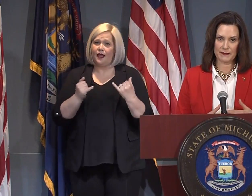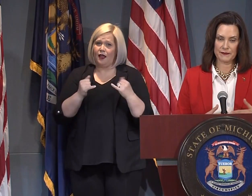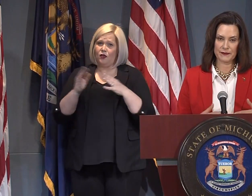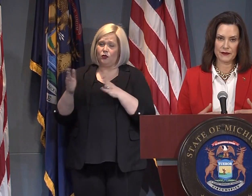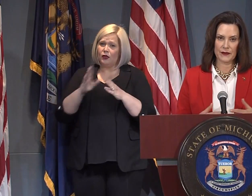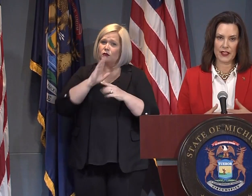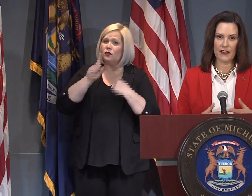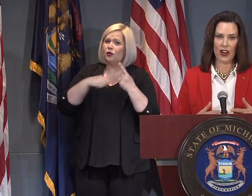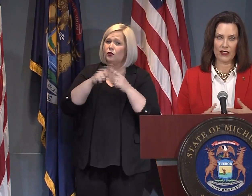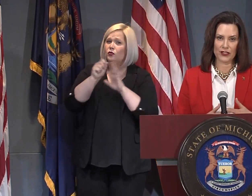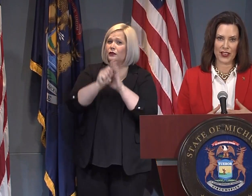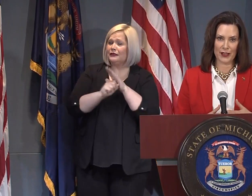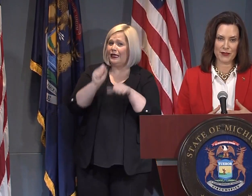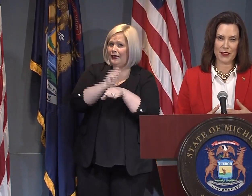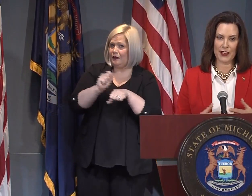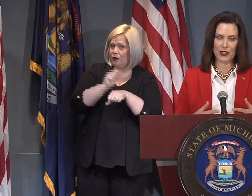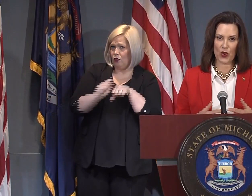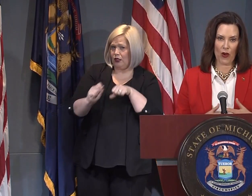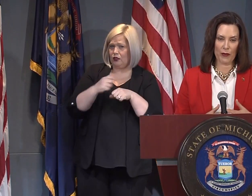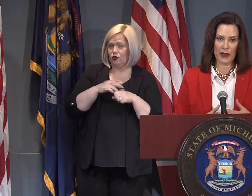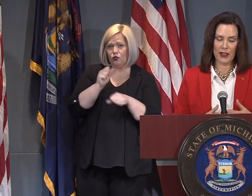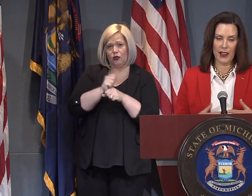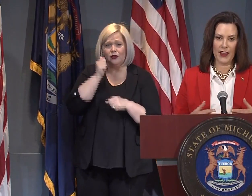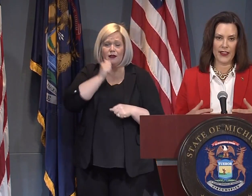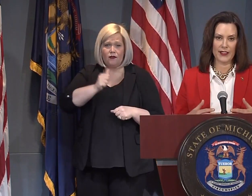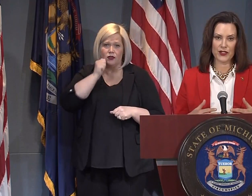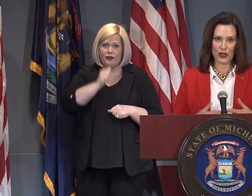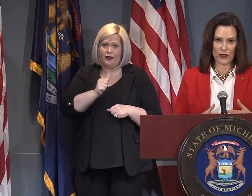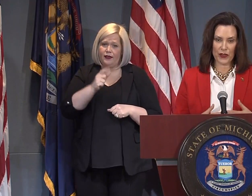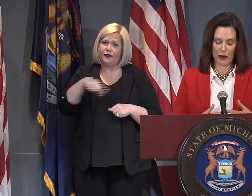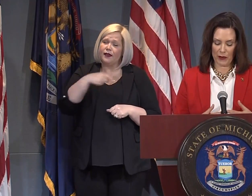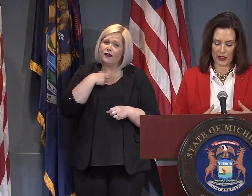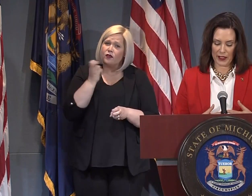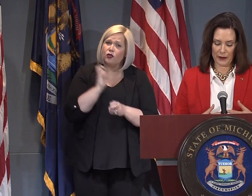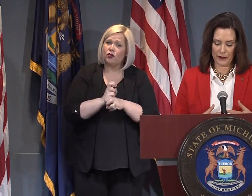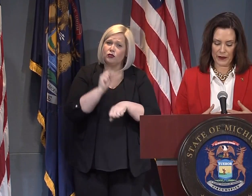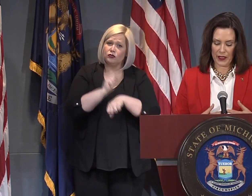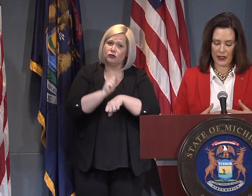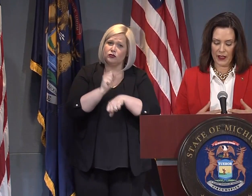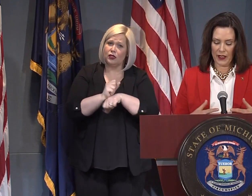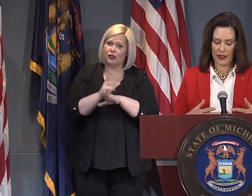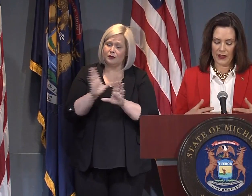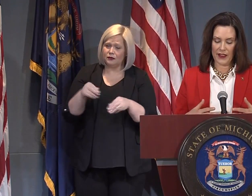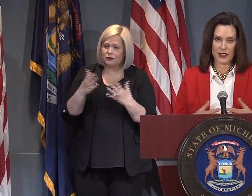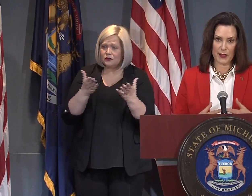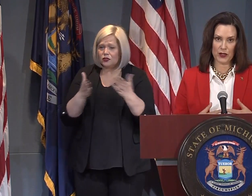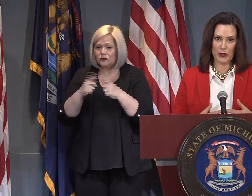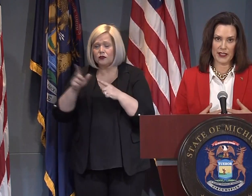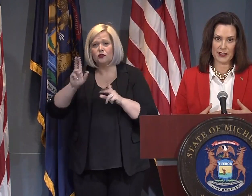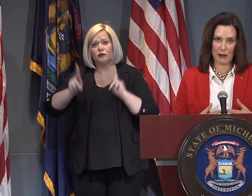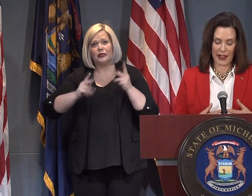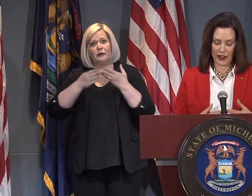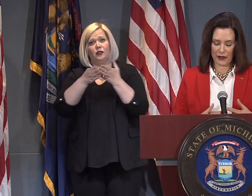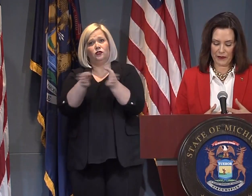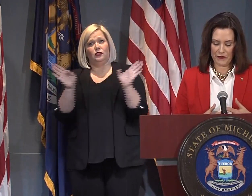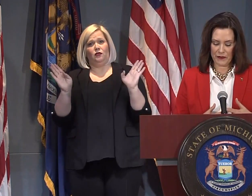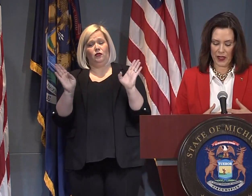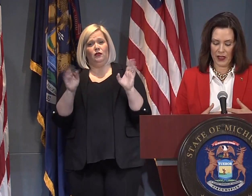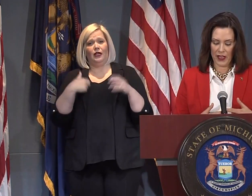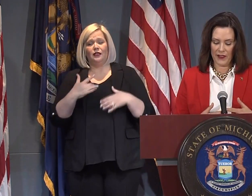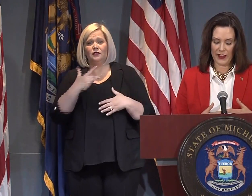day. They have hard jobs and they show up and they serve the public. They have a special place in my